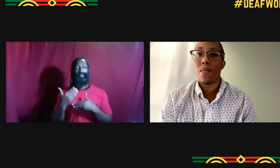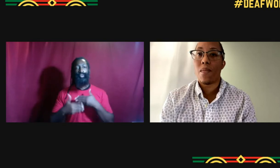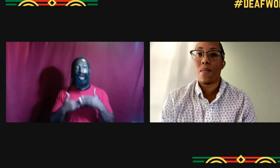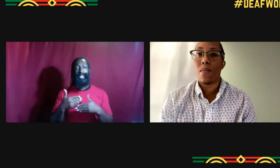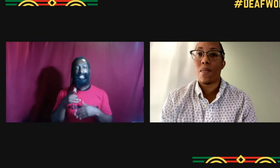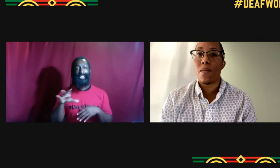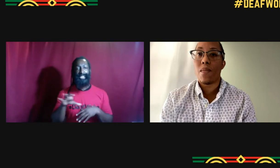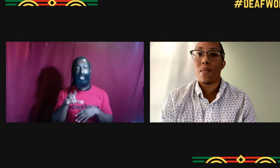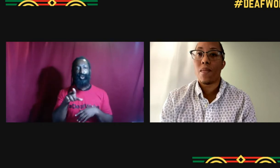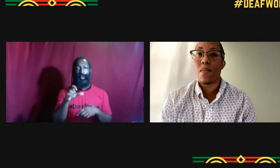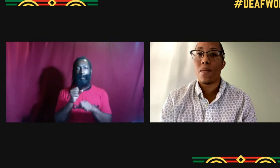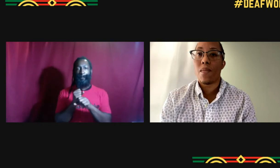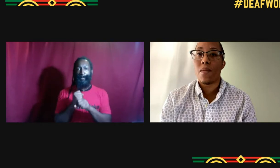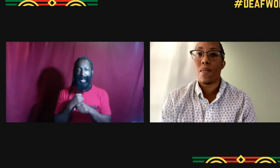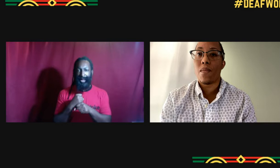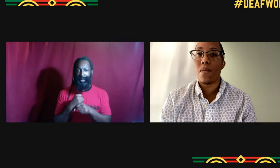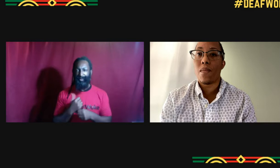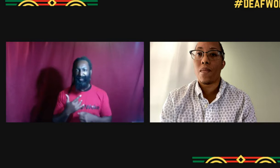comfortable with that identity.